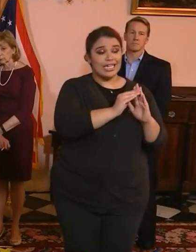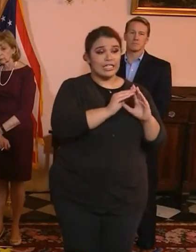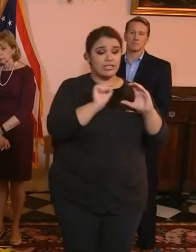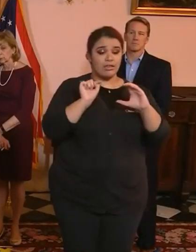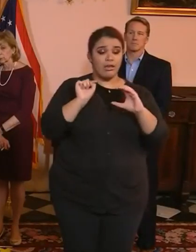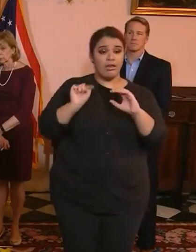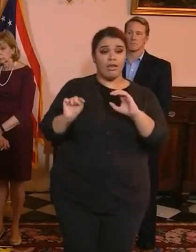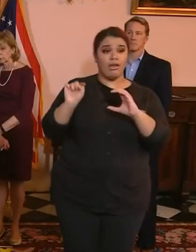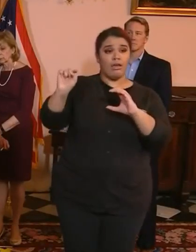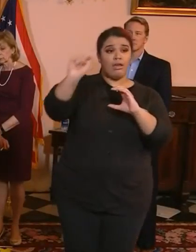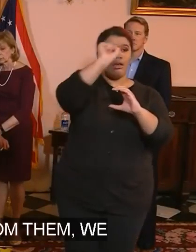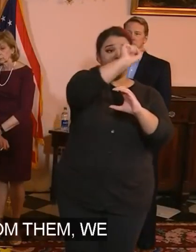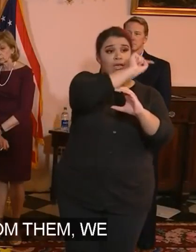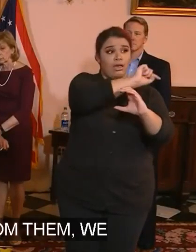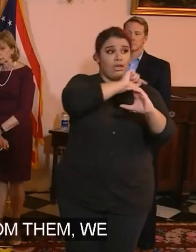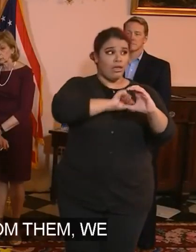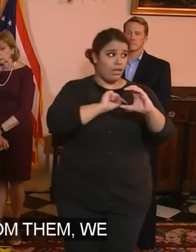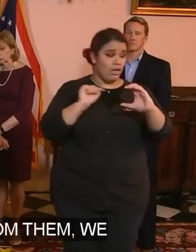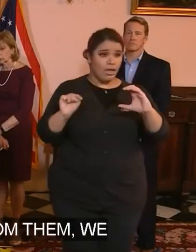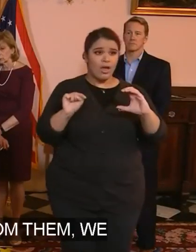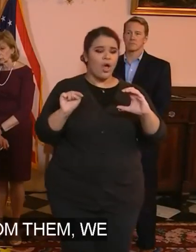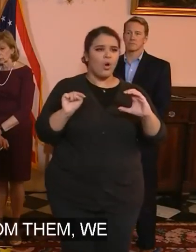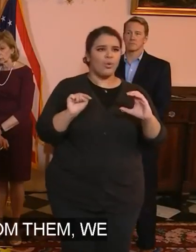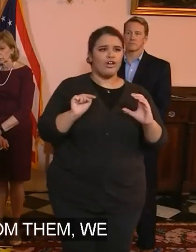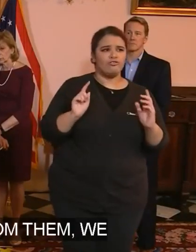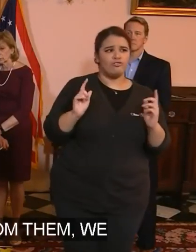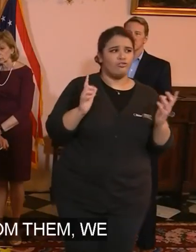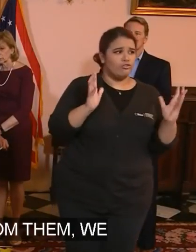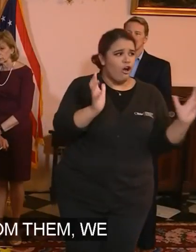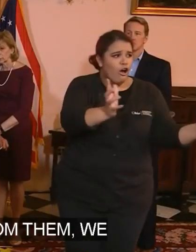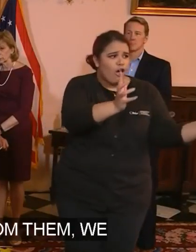each other. Believe me, we're all talking to each other and learning.